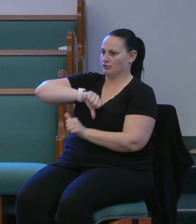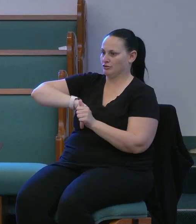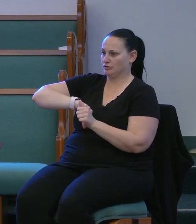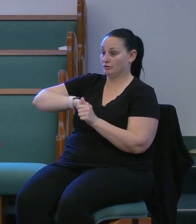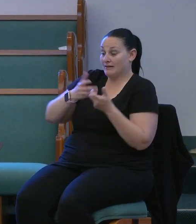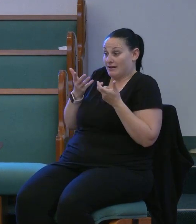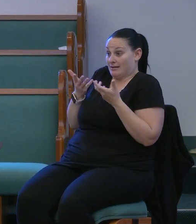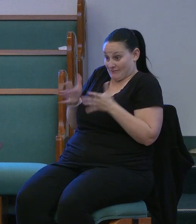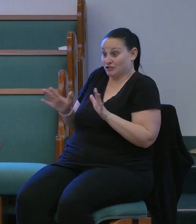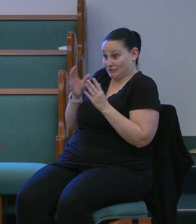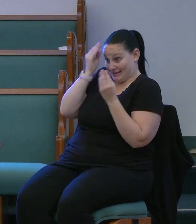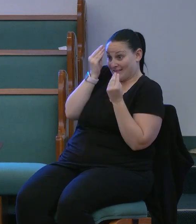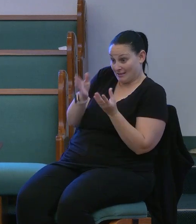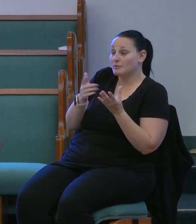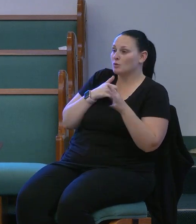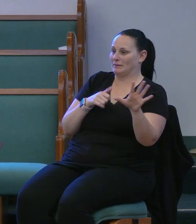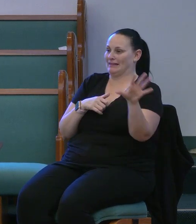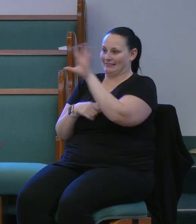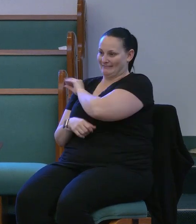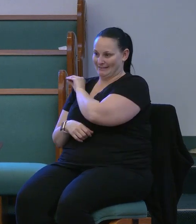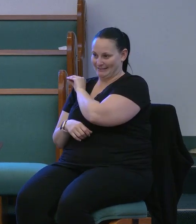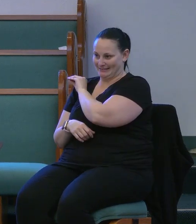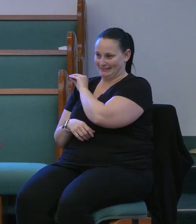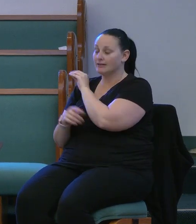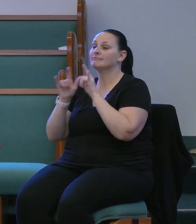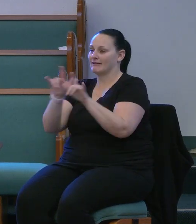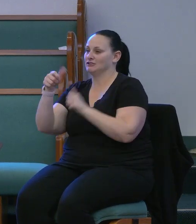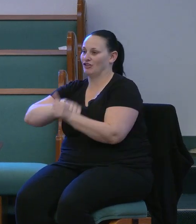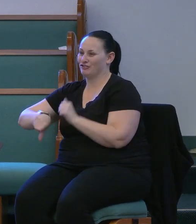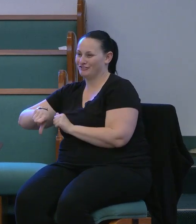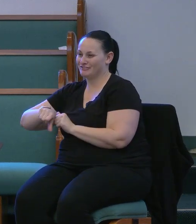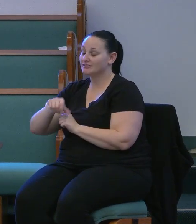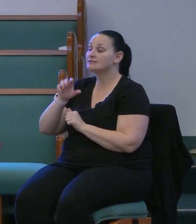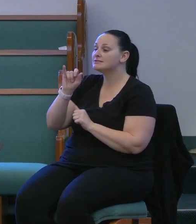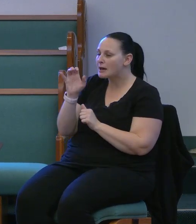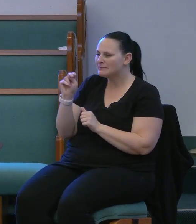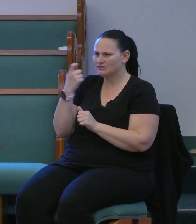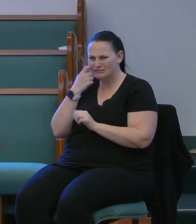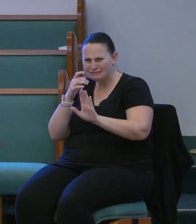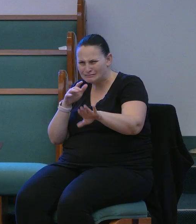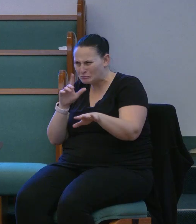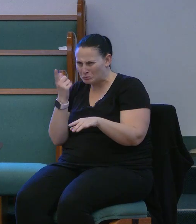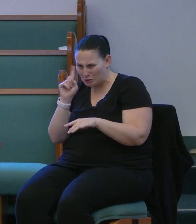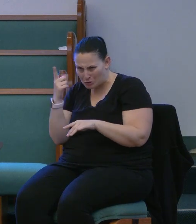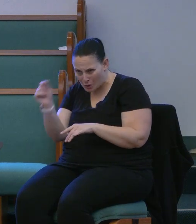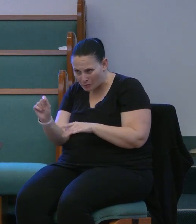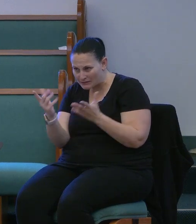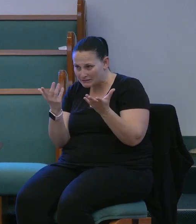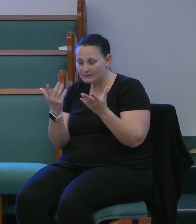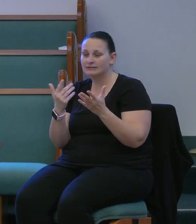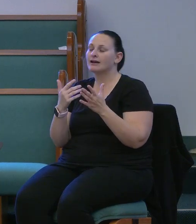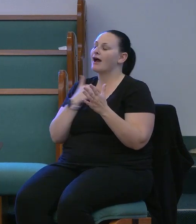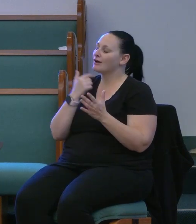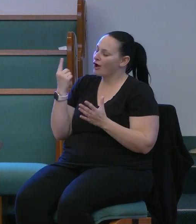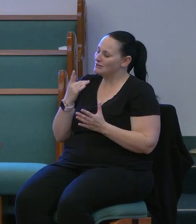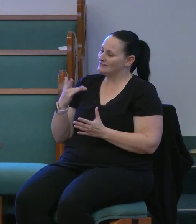telling them that he's going to be going away. Simon Peter has just asked Jesus where he's going. I